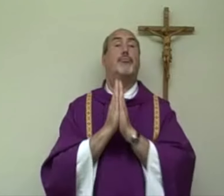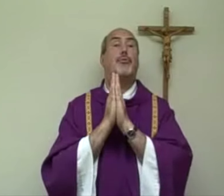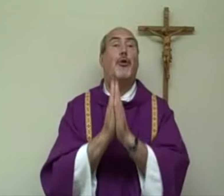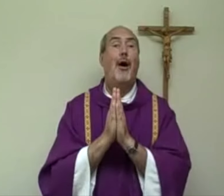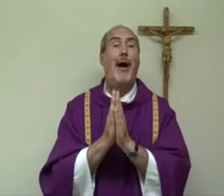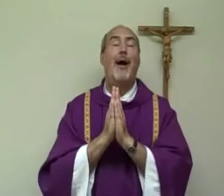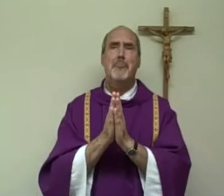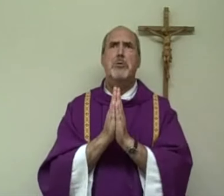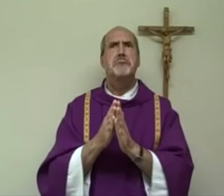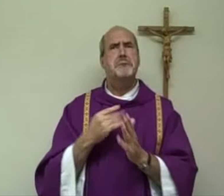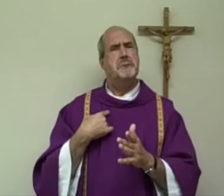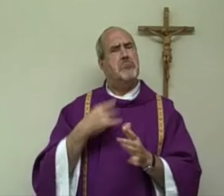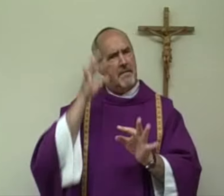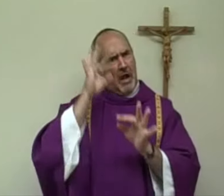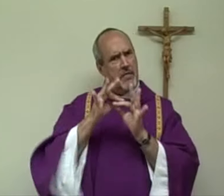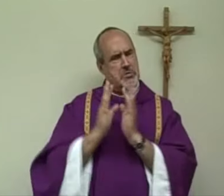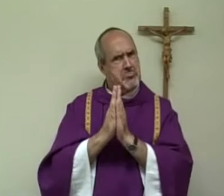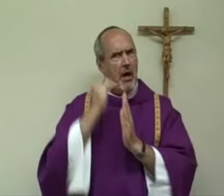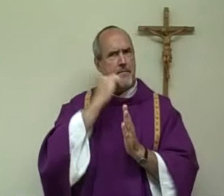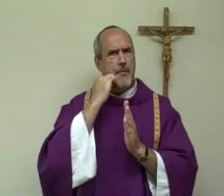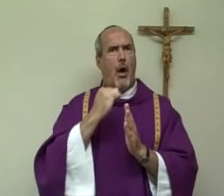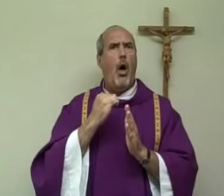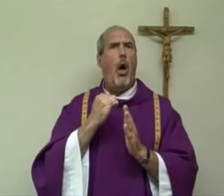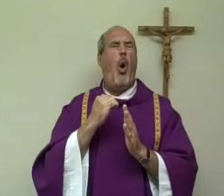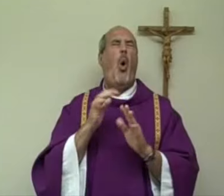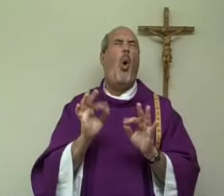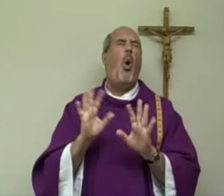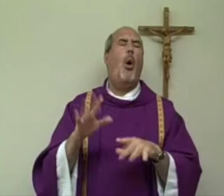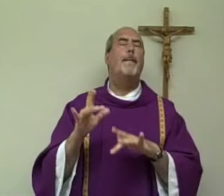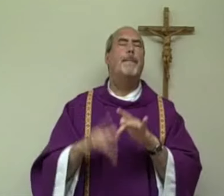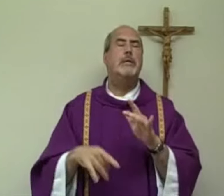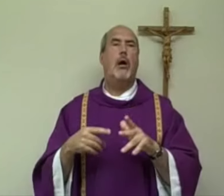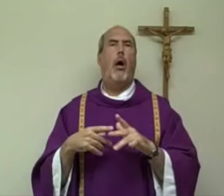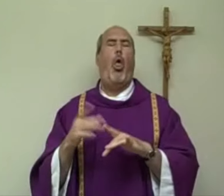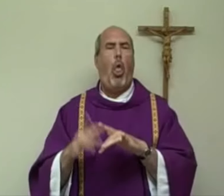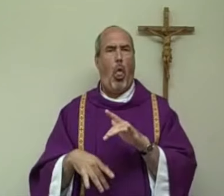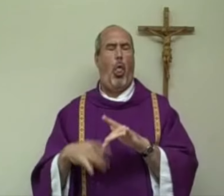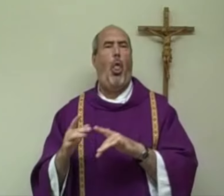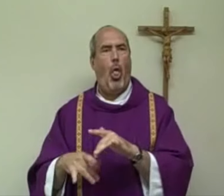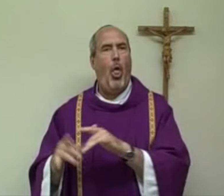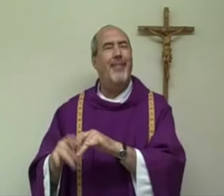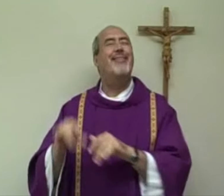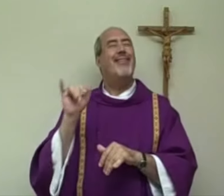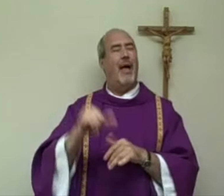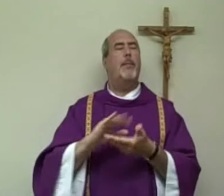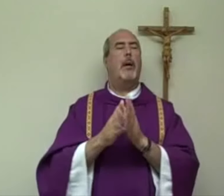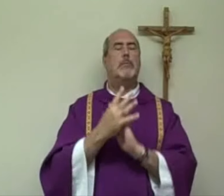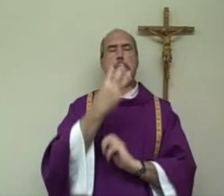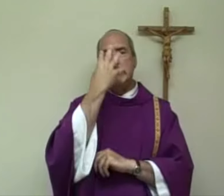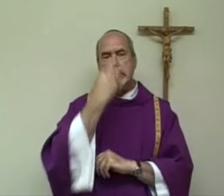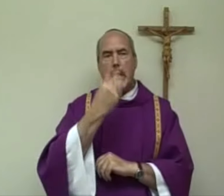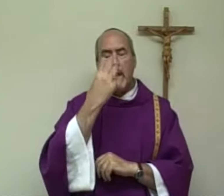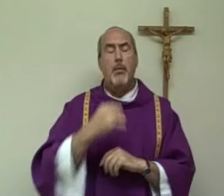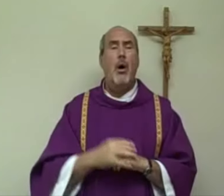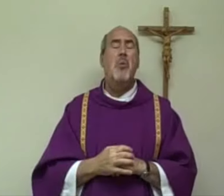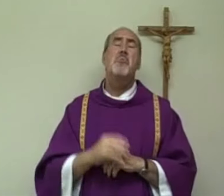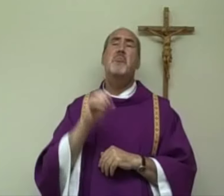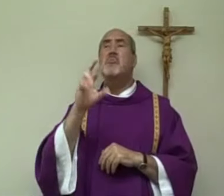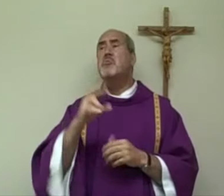sleeping. People pray, and the faithful pray every day, but then we might decide, oh, we don't have time to pray today,